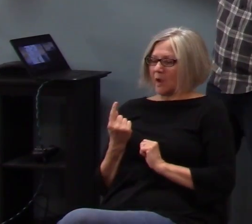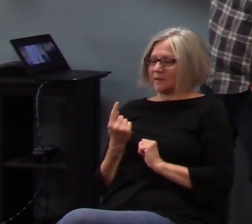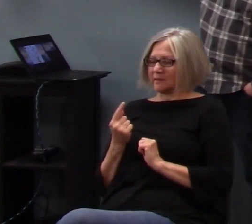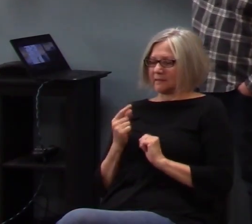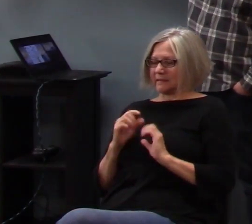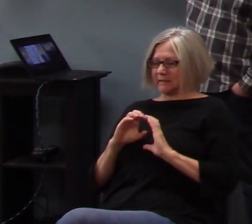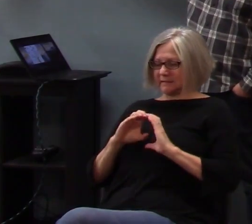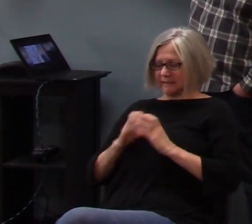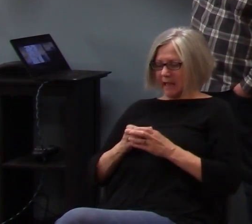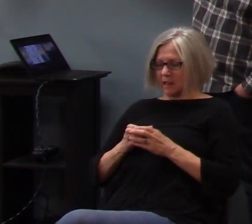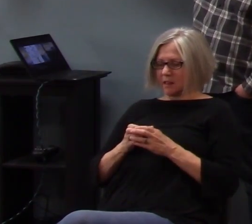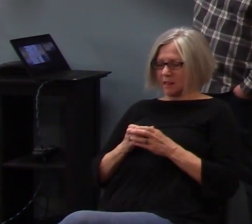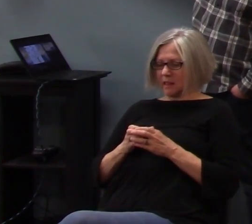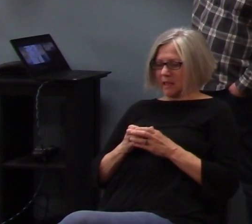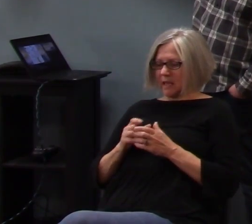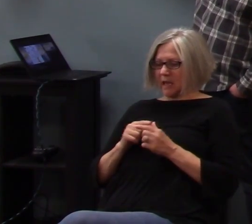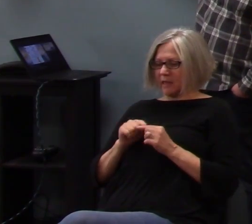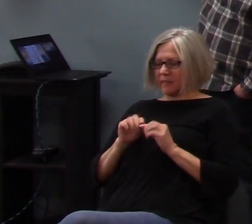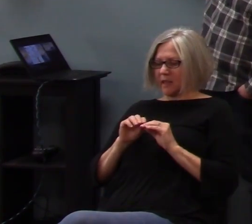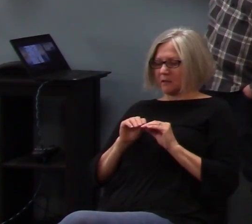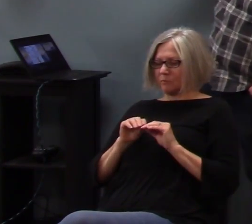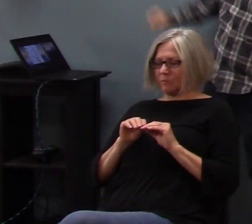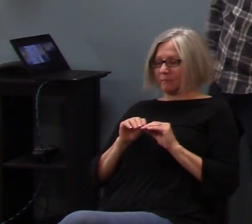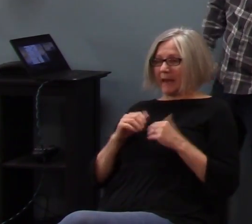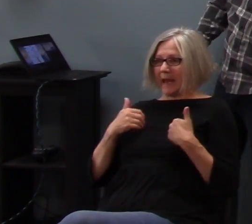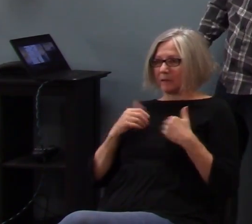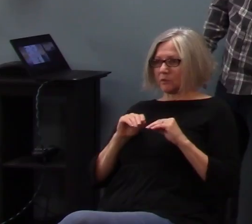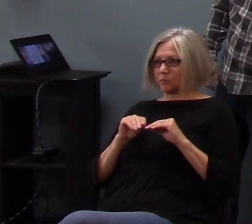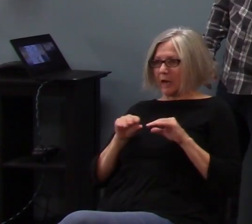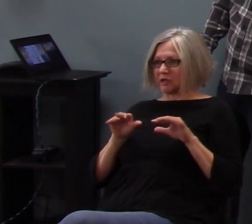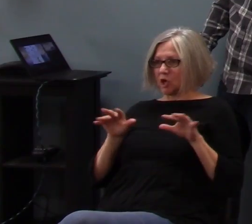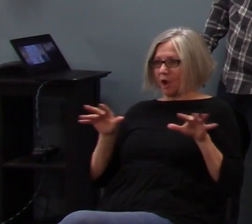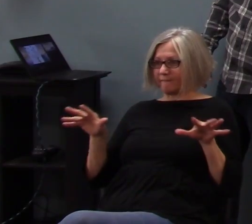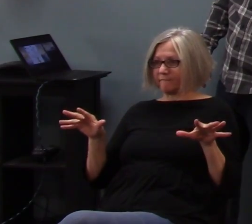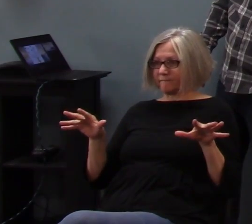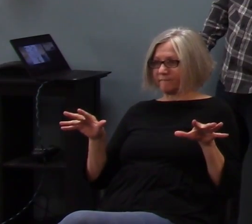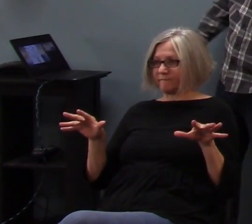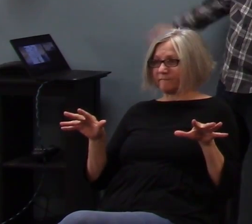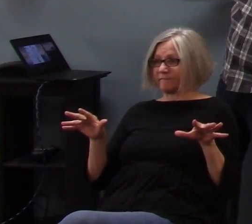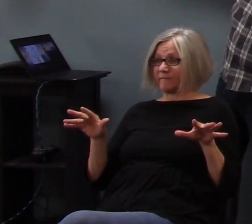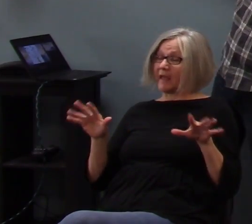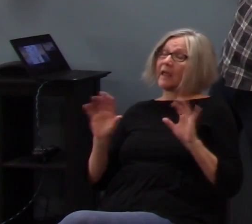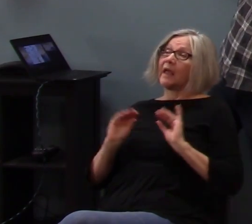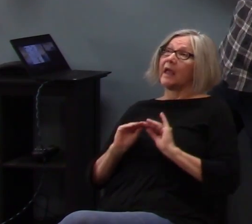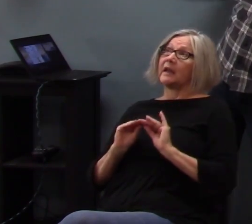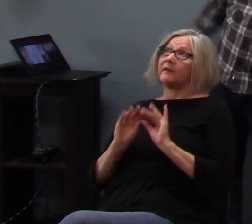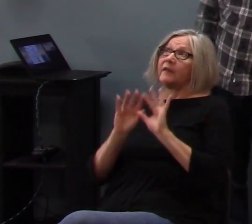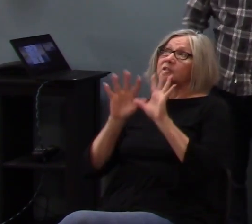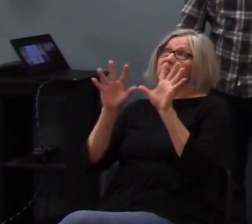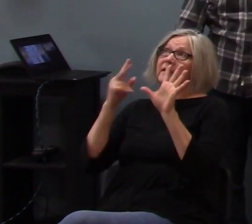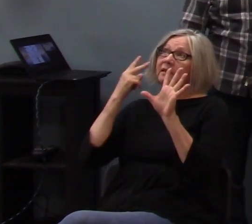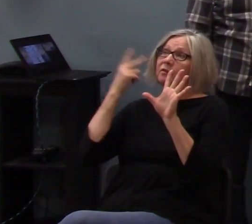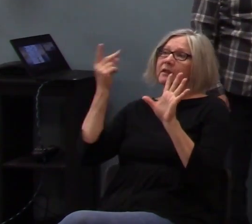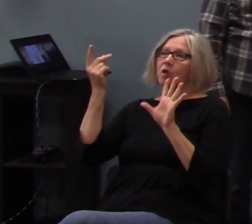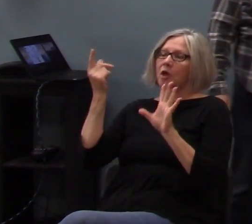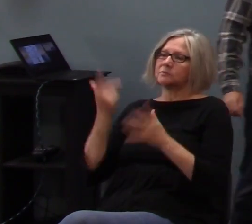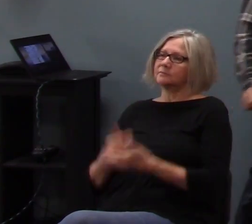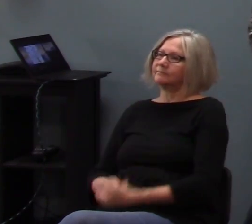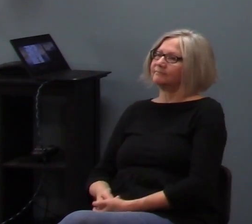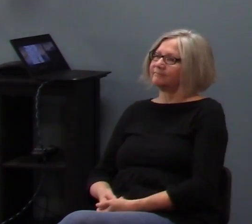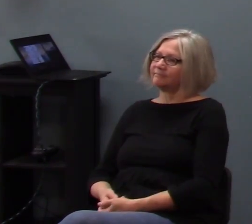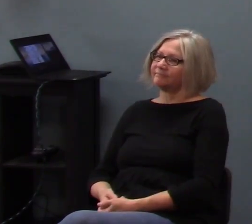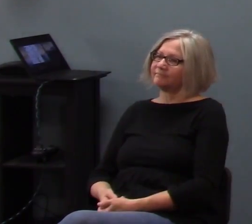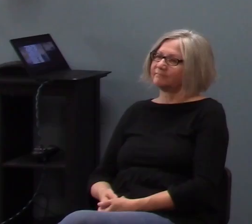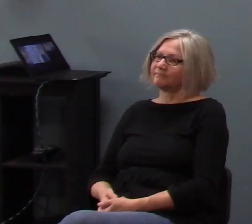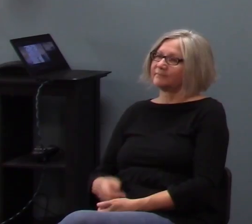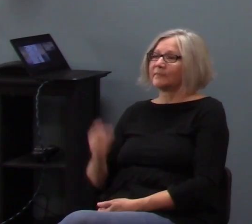all these different kinds of animals slowly branching off of it. Okay, eventually at the top, you see there's a dog. Dogs